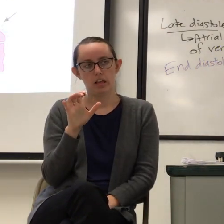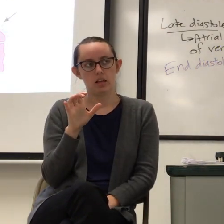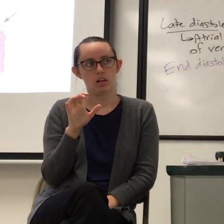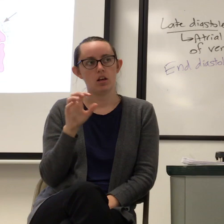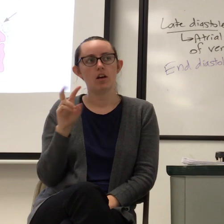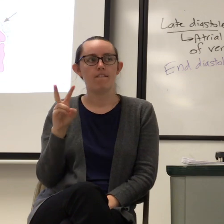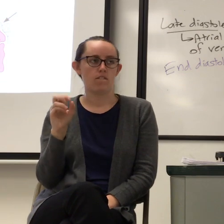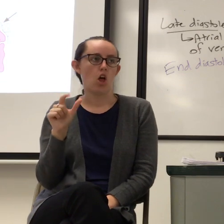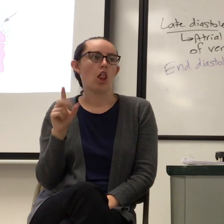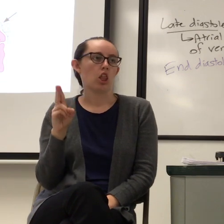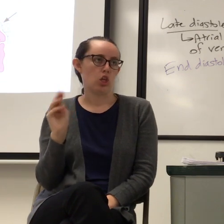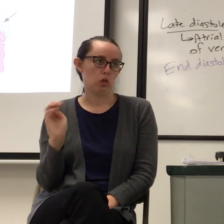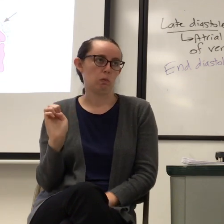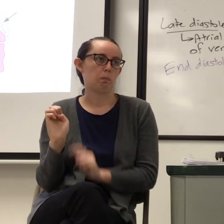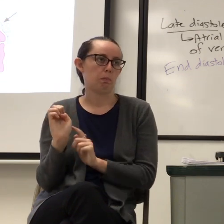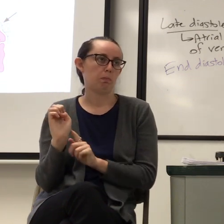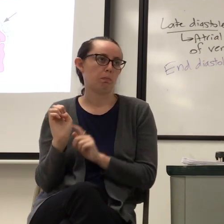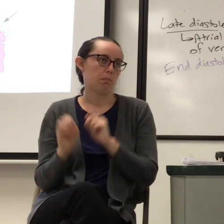volume.